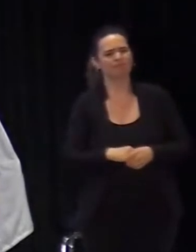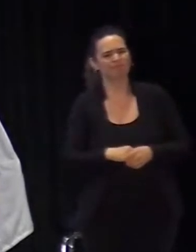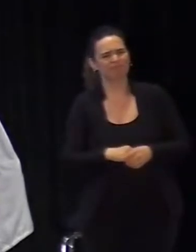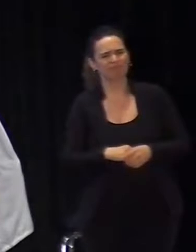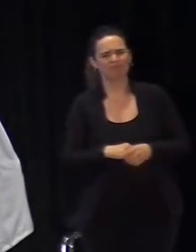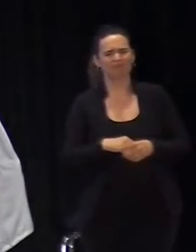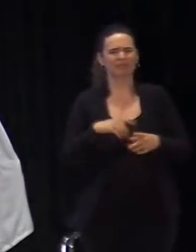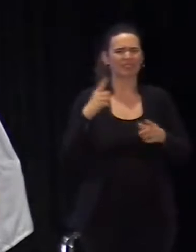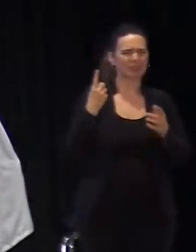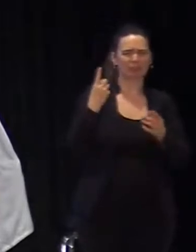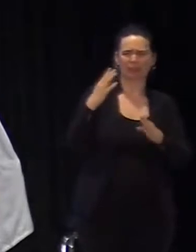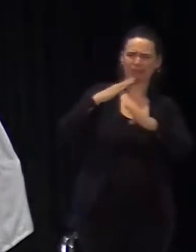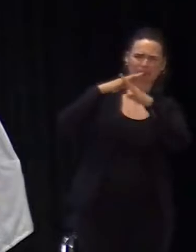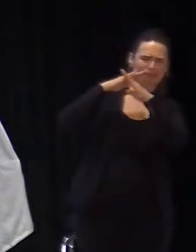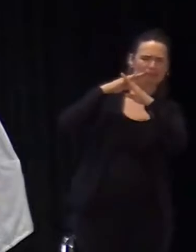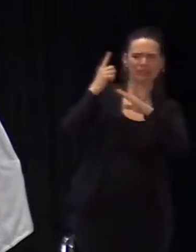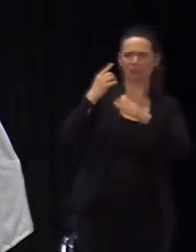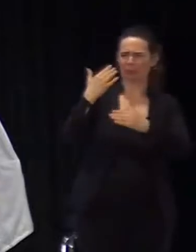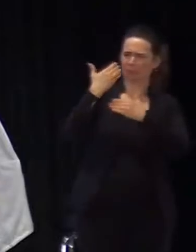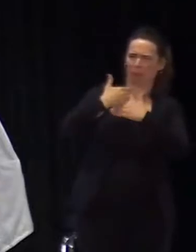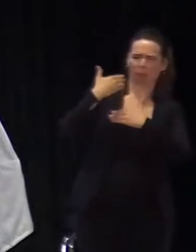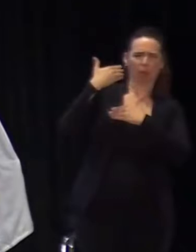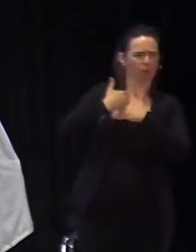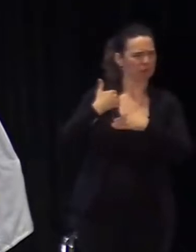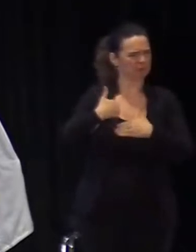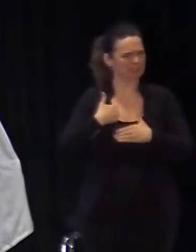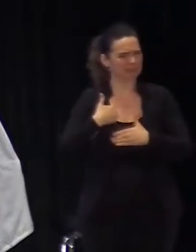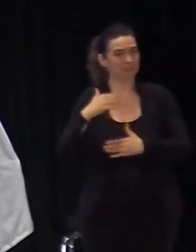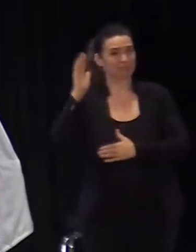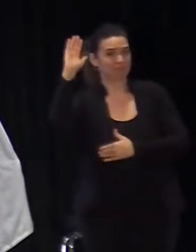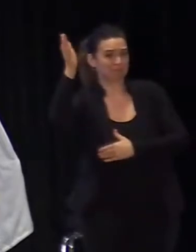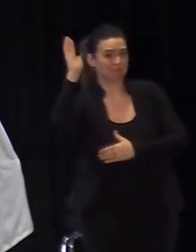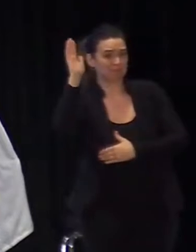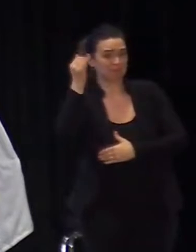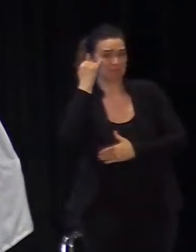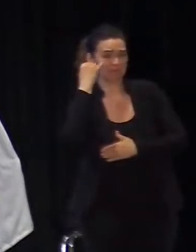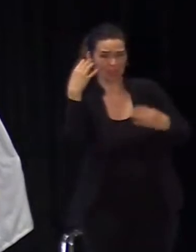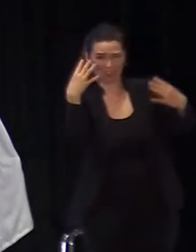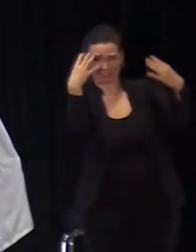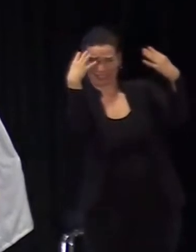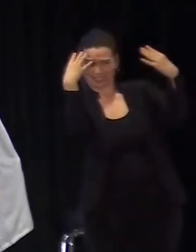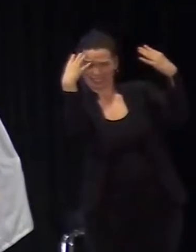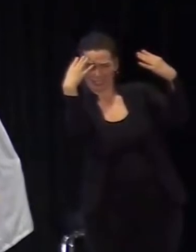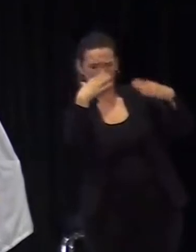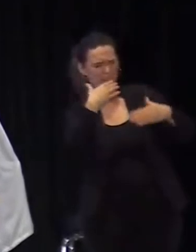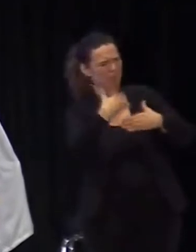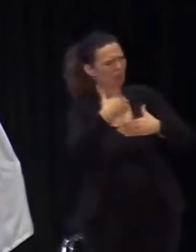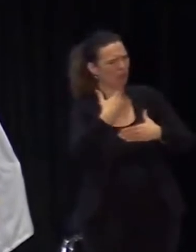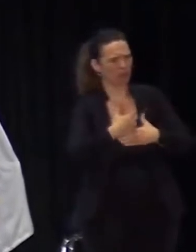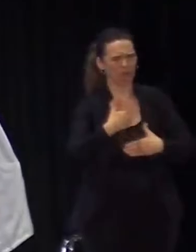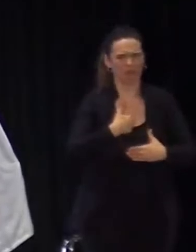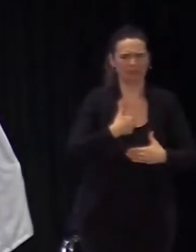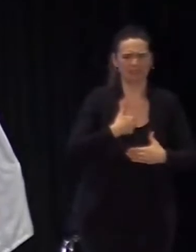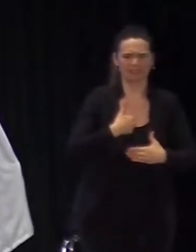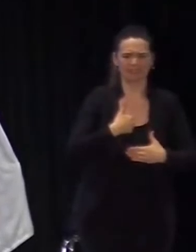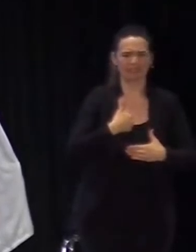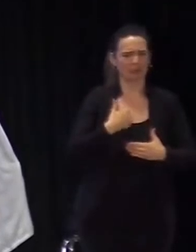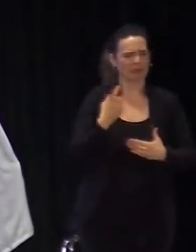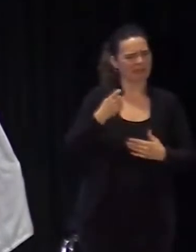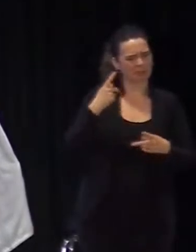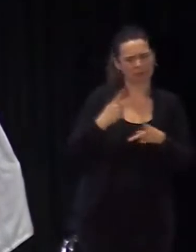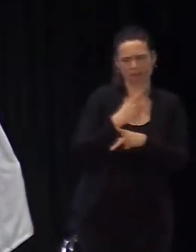But I normally would not do this briefing if this was going to be a one-day event, but until they find the cause of what they